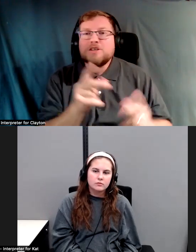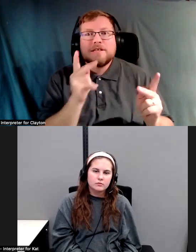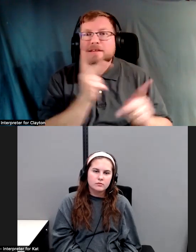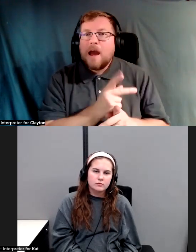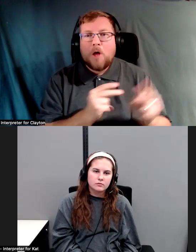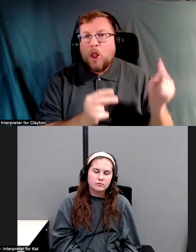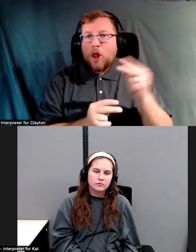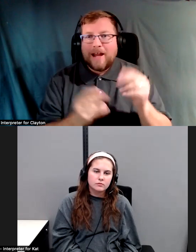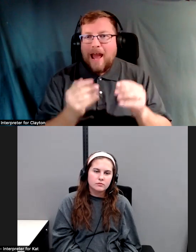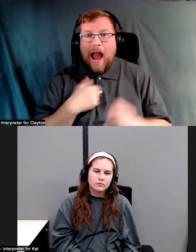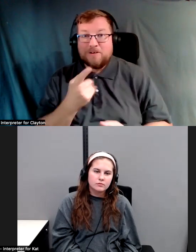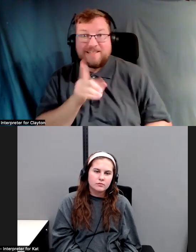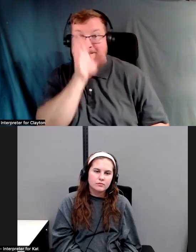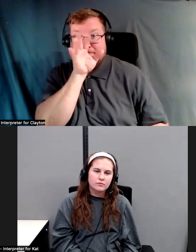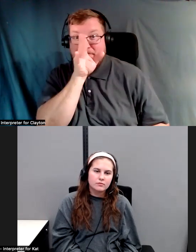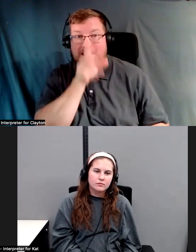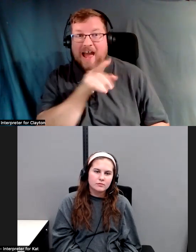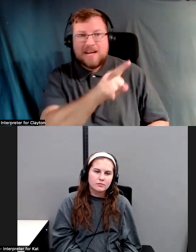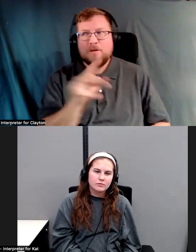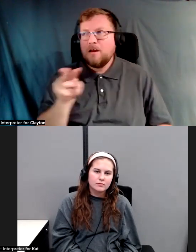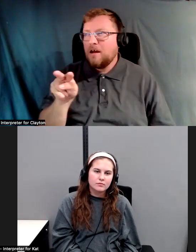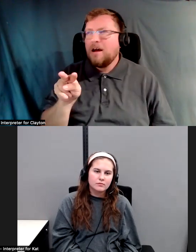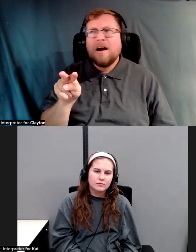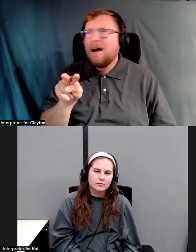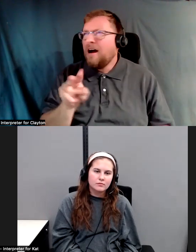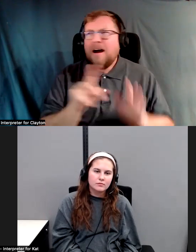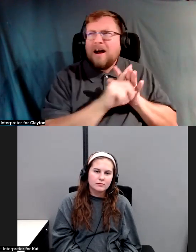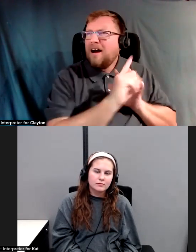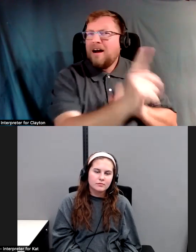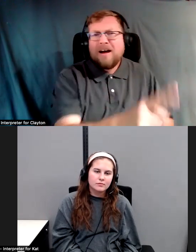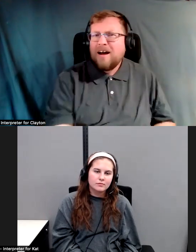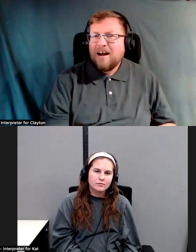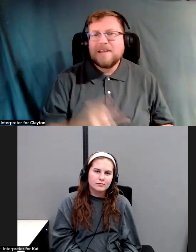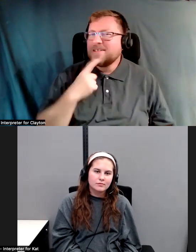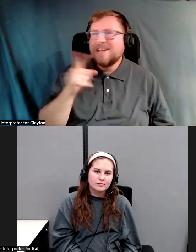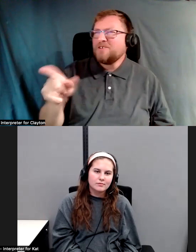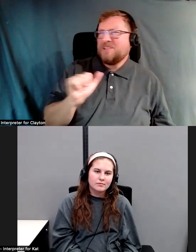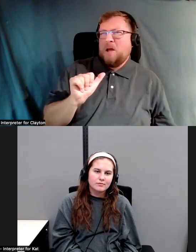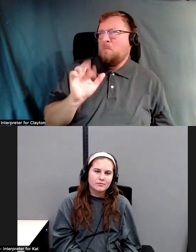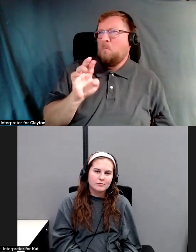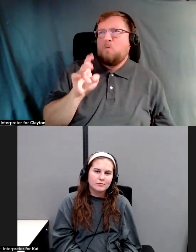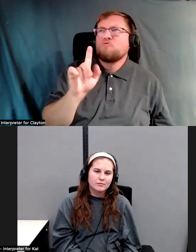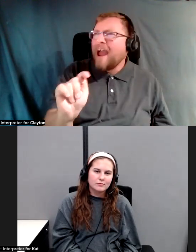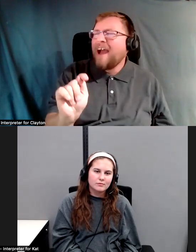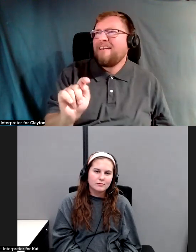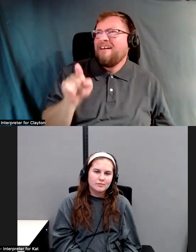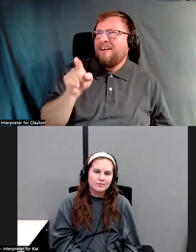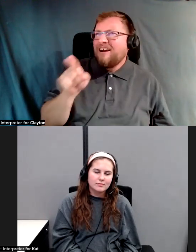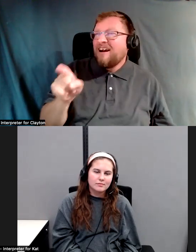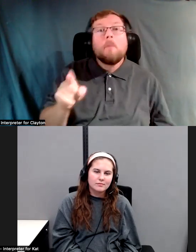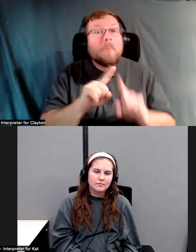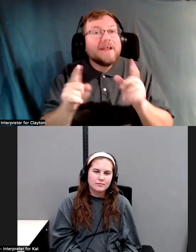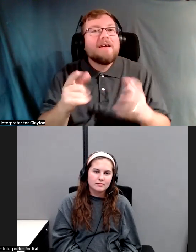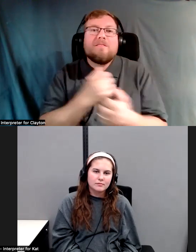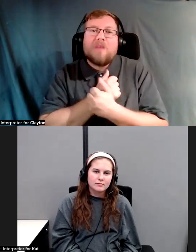and just shaking his head and walking away. Because he's just like, you're just such a brat. Like, he loved what I was bringing to the